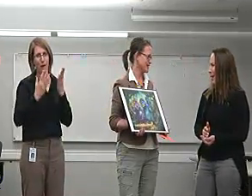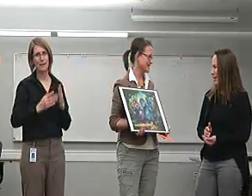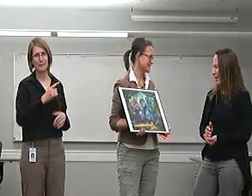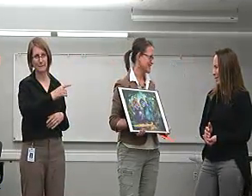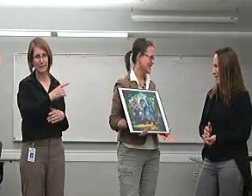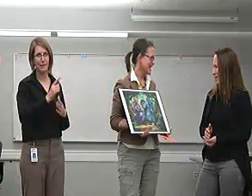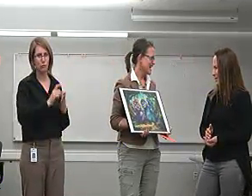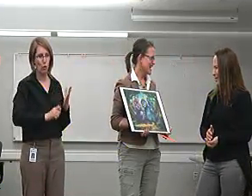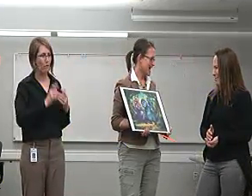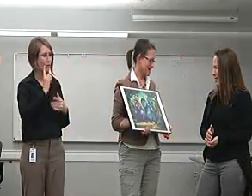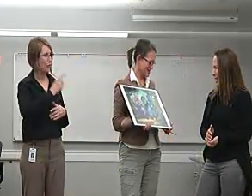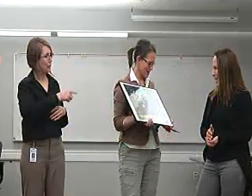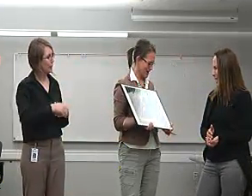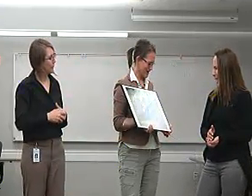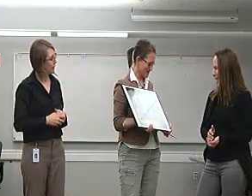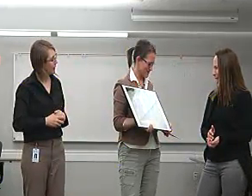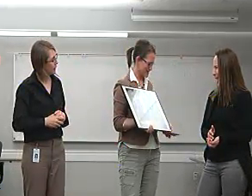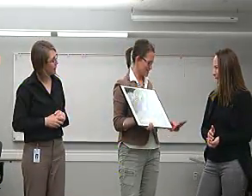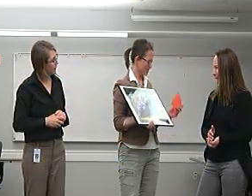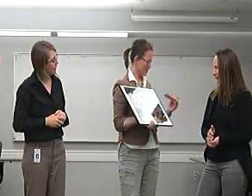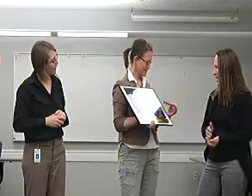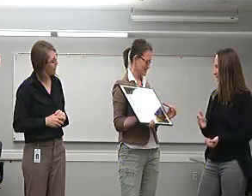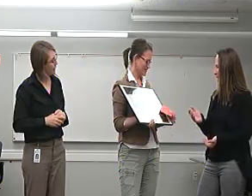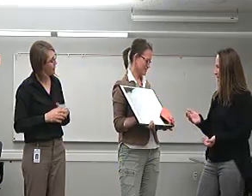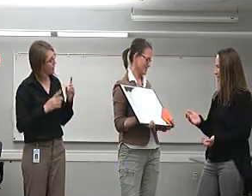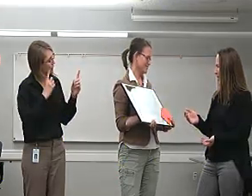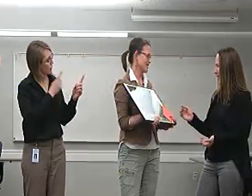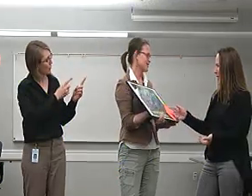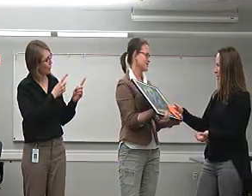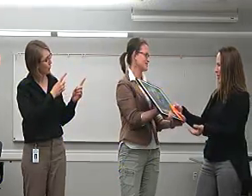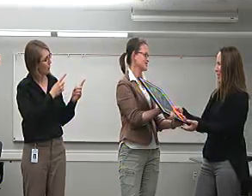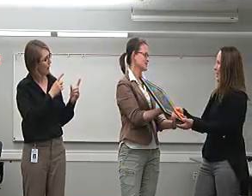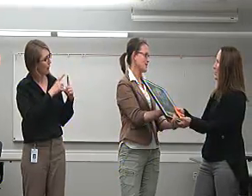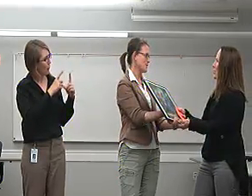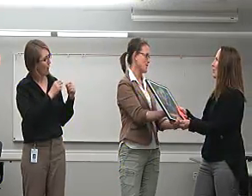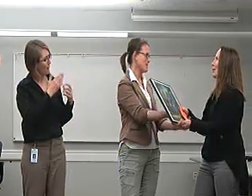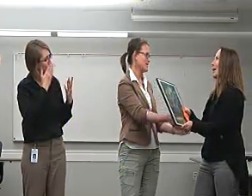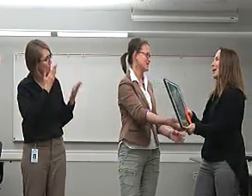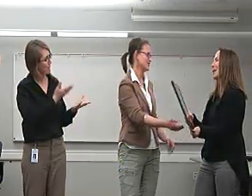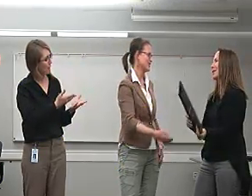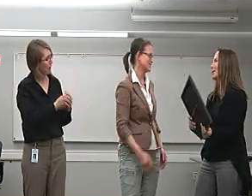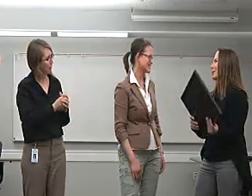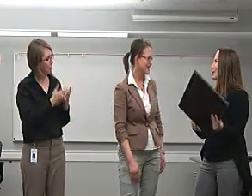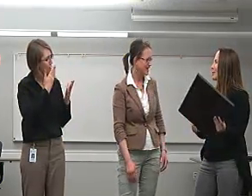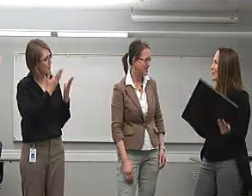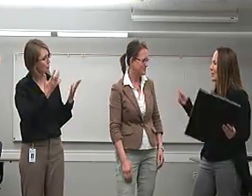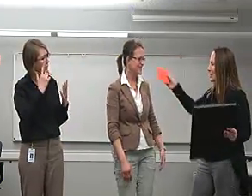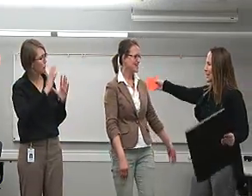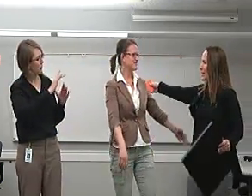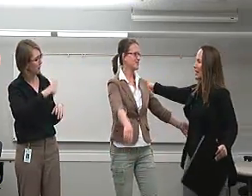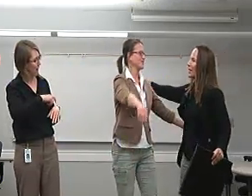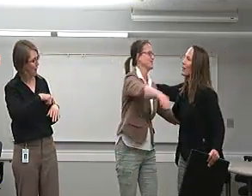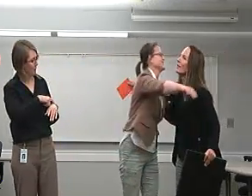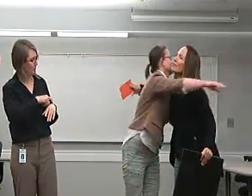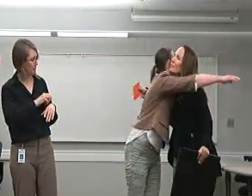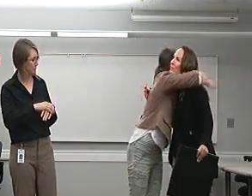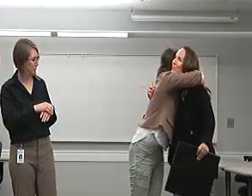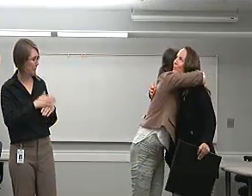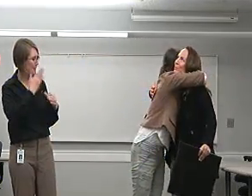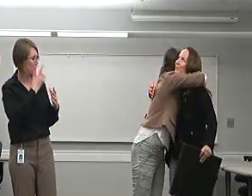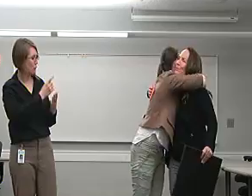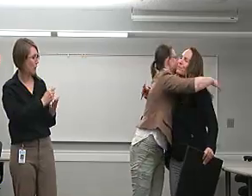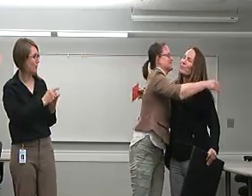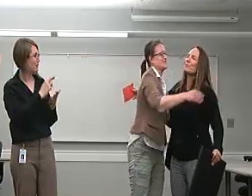awesome. And this is for you and a little card. Thank you so much for your time, for your resources, and just for